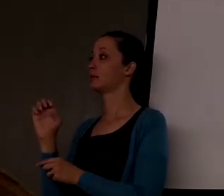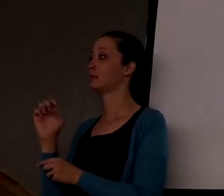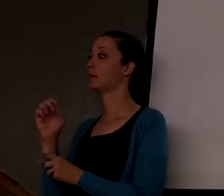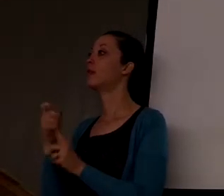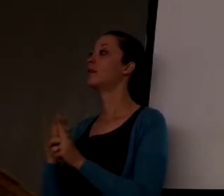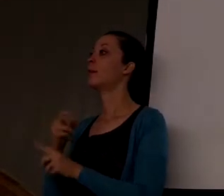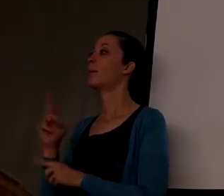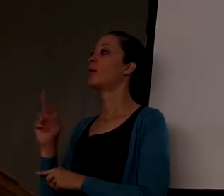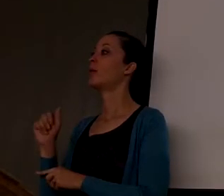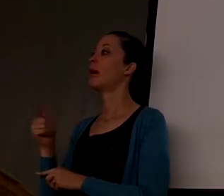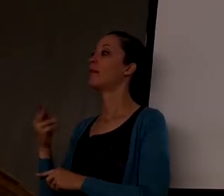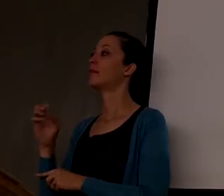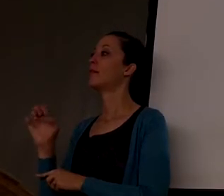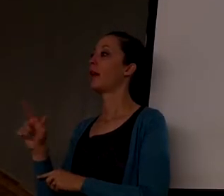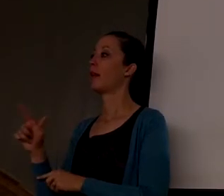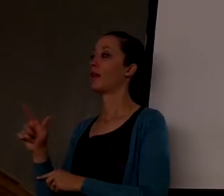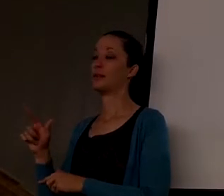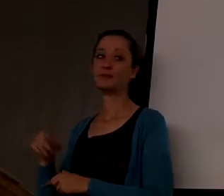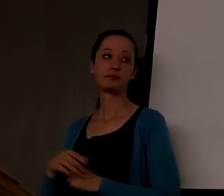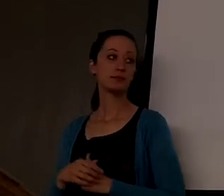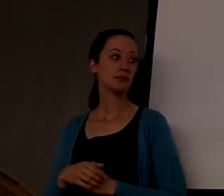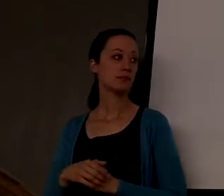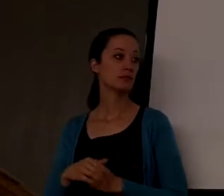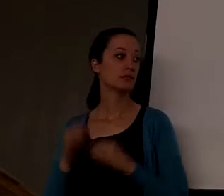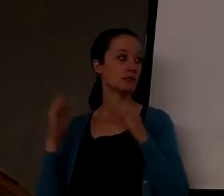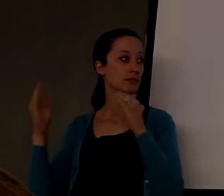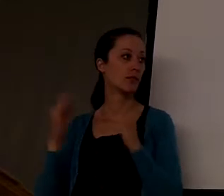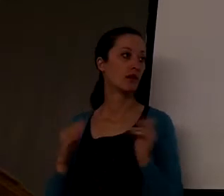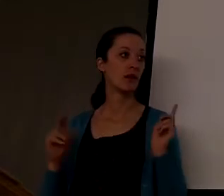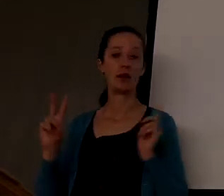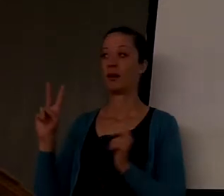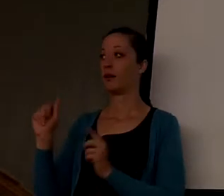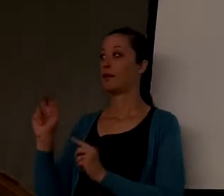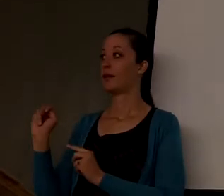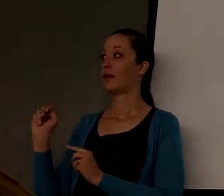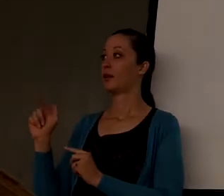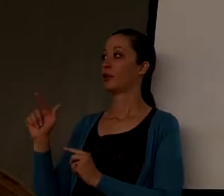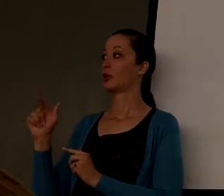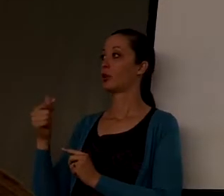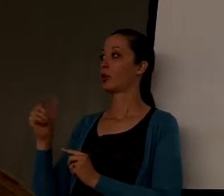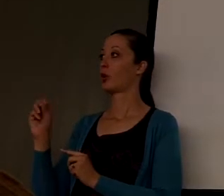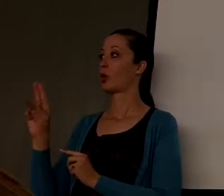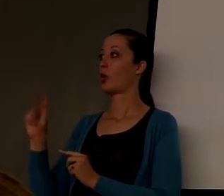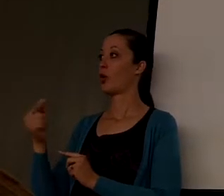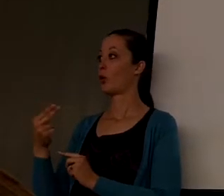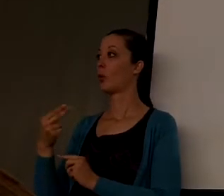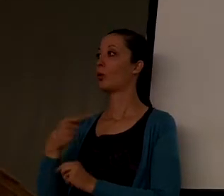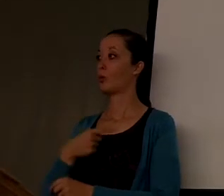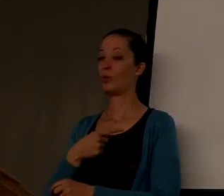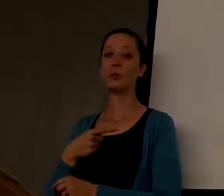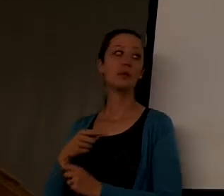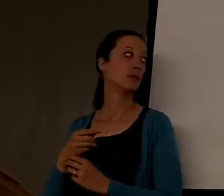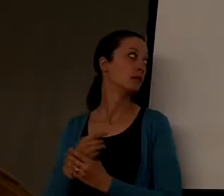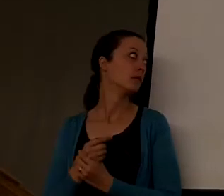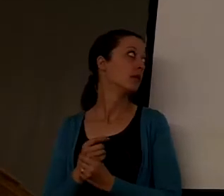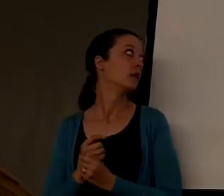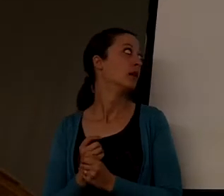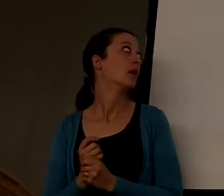And this is by Van Gogh. It's called Dr. Gachet. And this is the one in '92 that sold